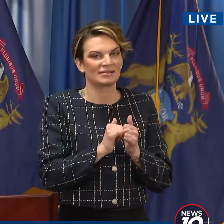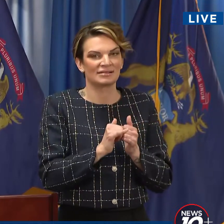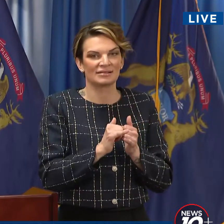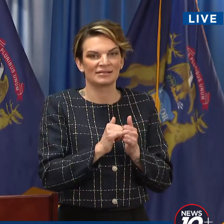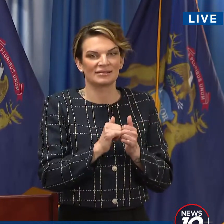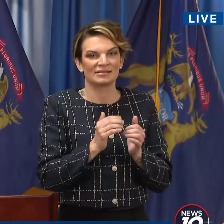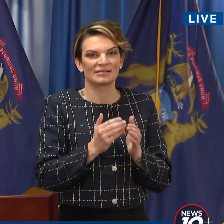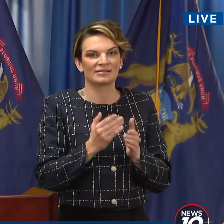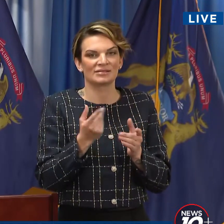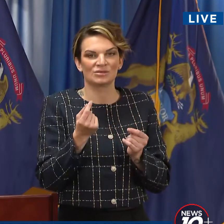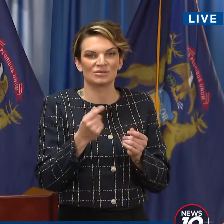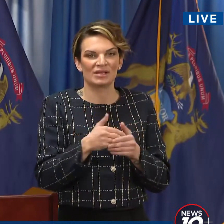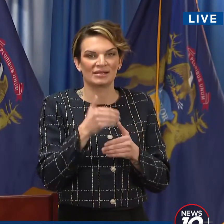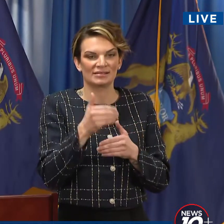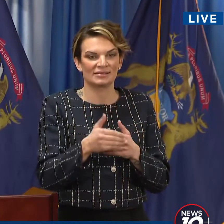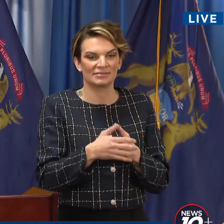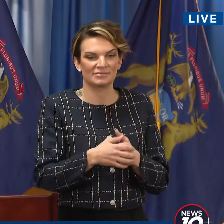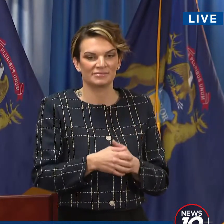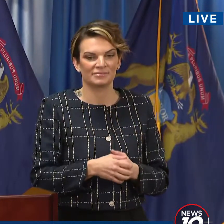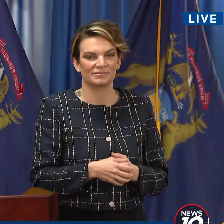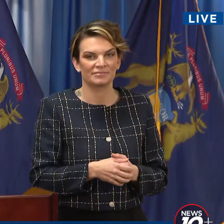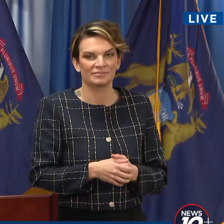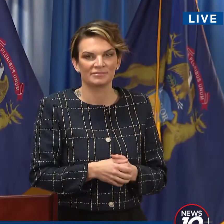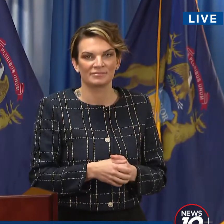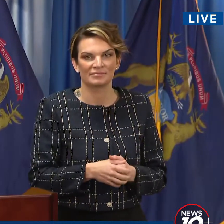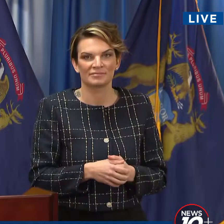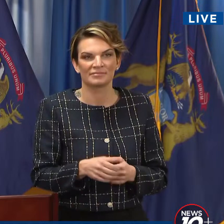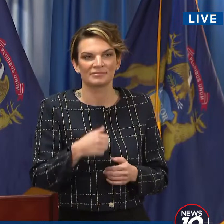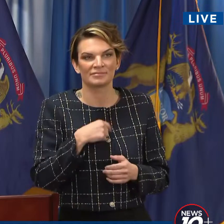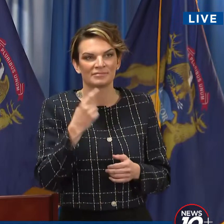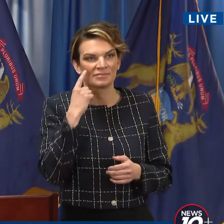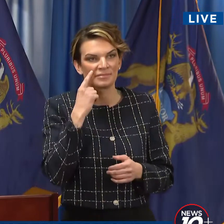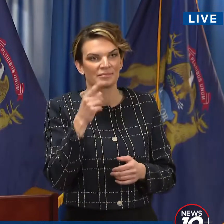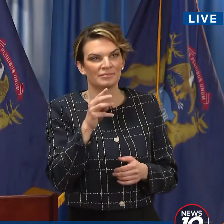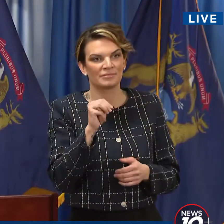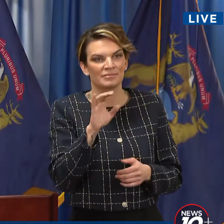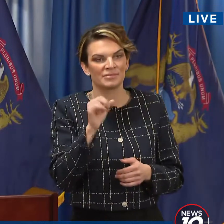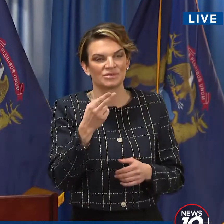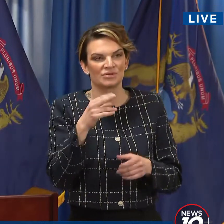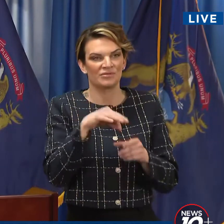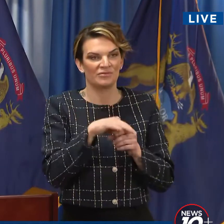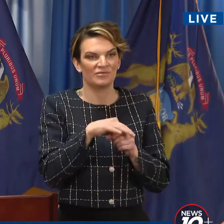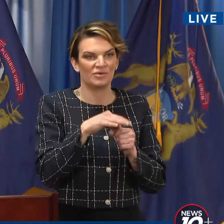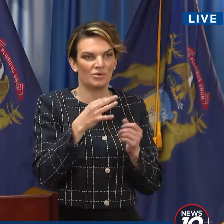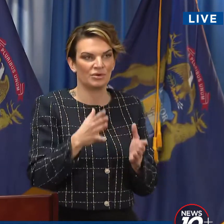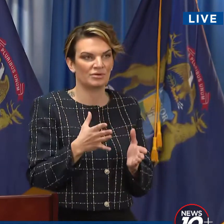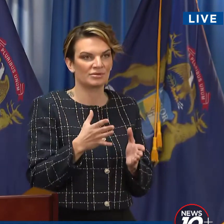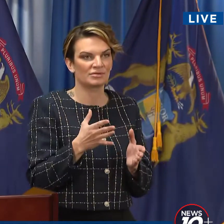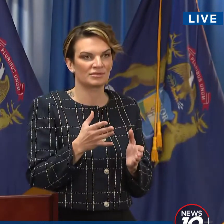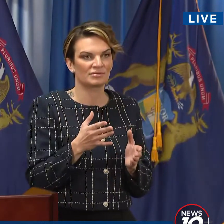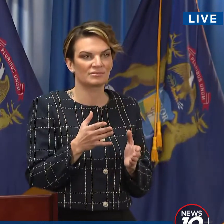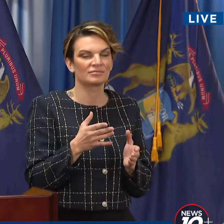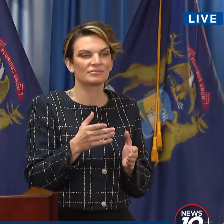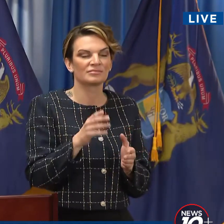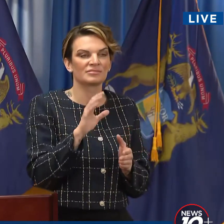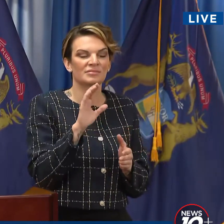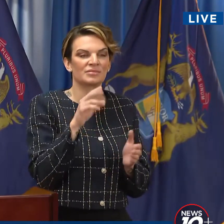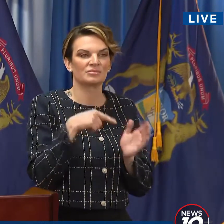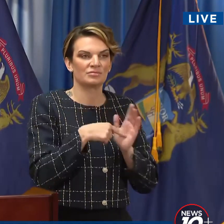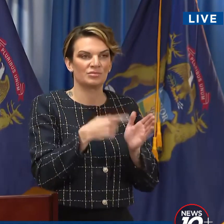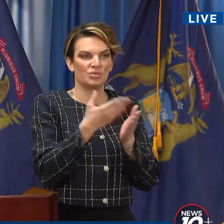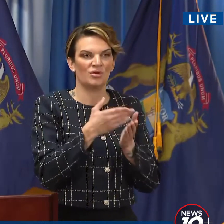comes next. But I see Michigan voters at this point, showing they're very